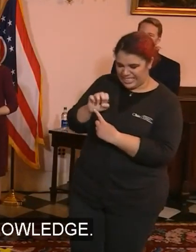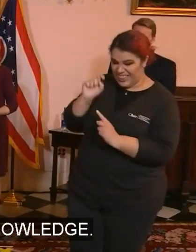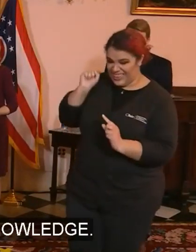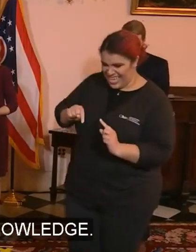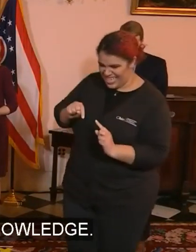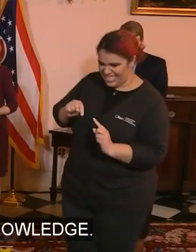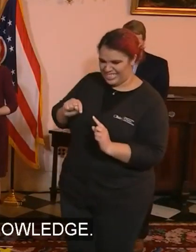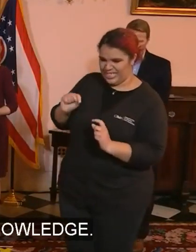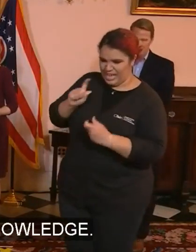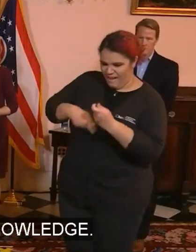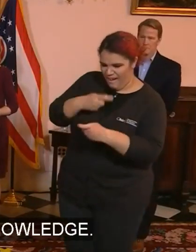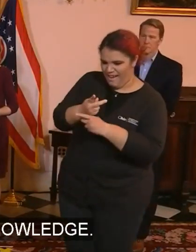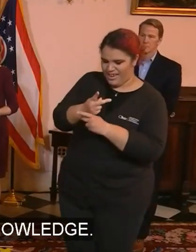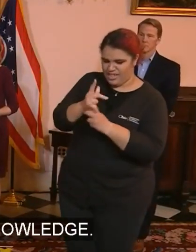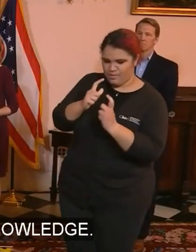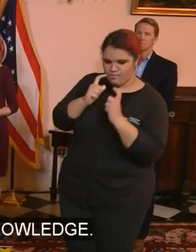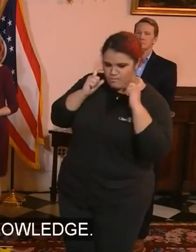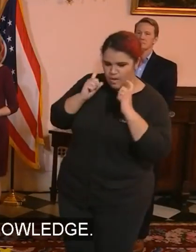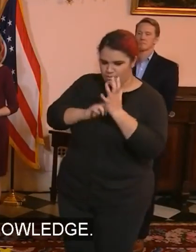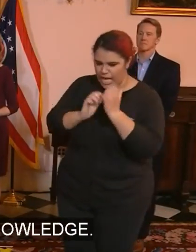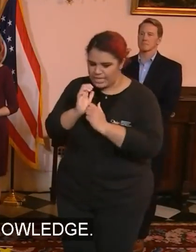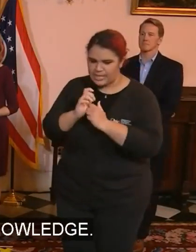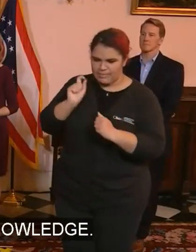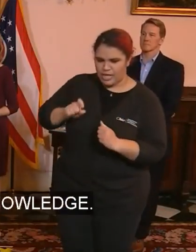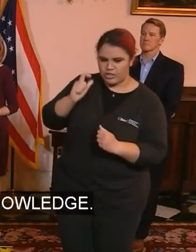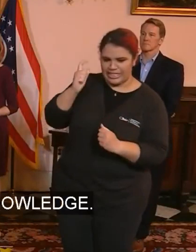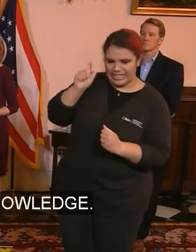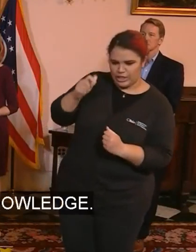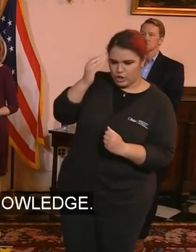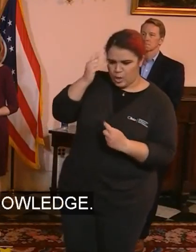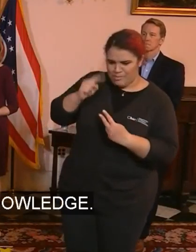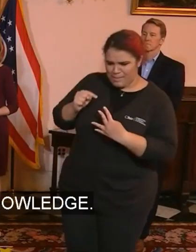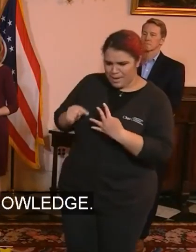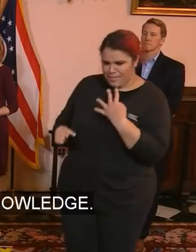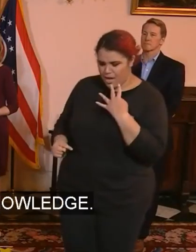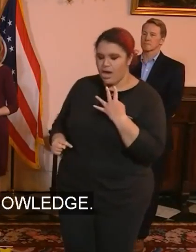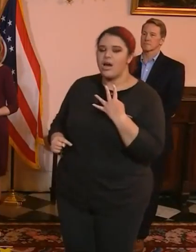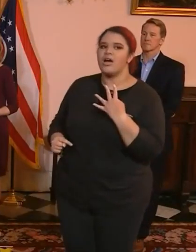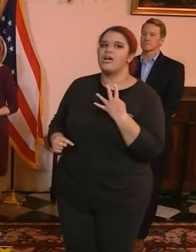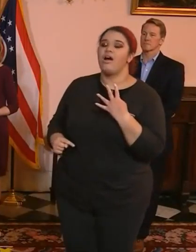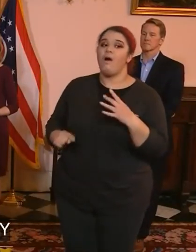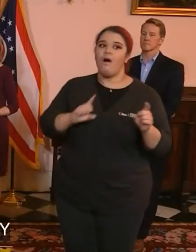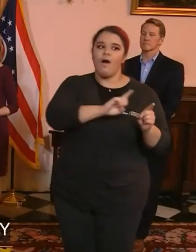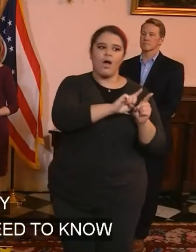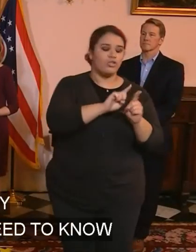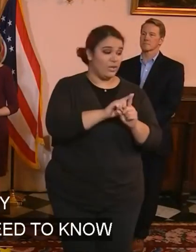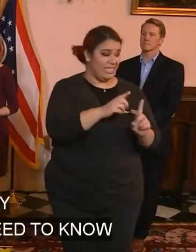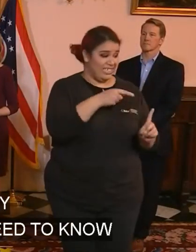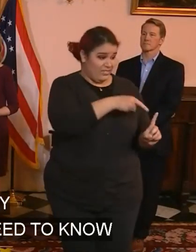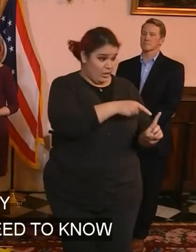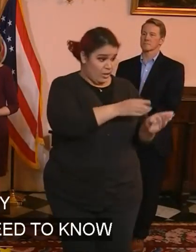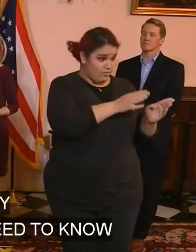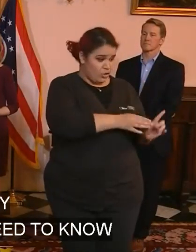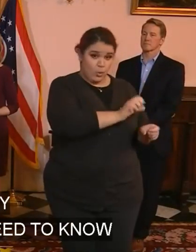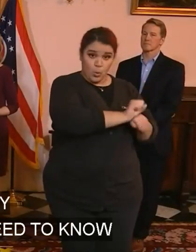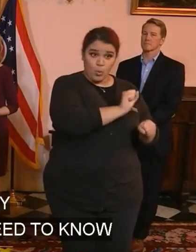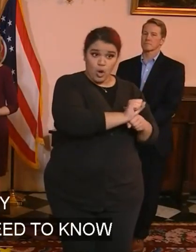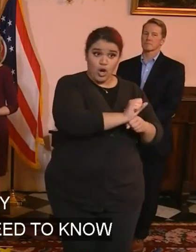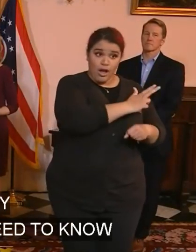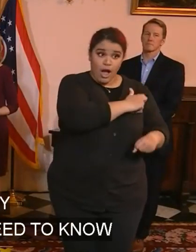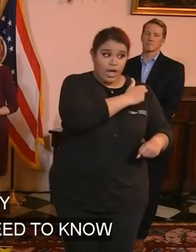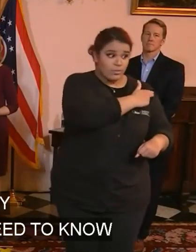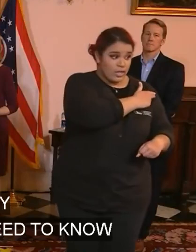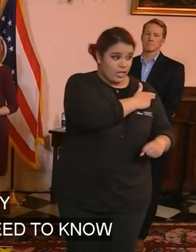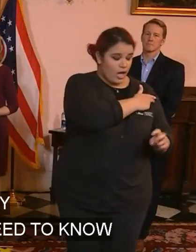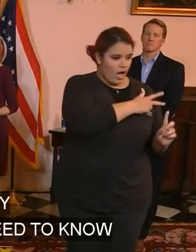So they need to know, and they need to know if a healthcare worker had it so they wouldn't spread it amongst the healthcare workers, because we have to keep those folks at